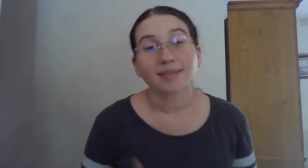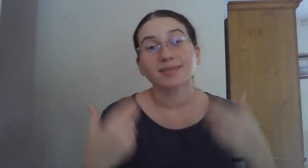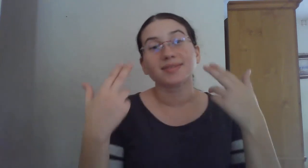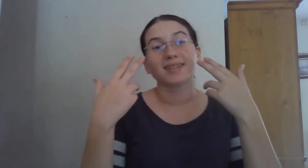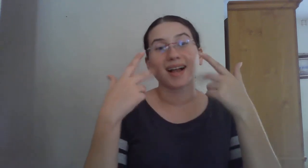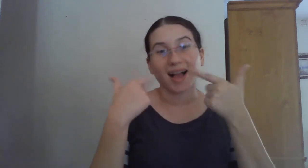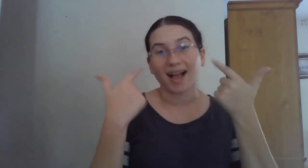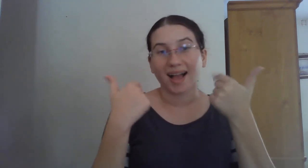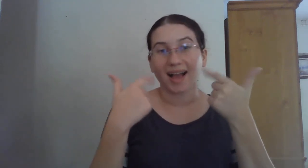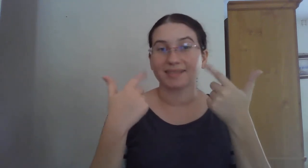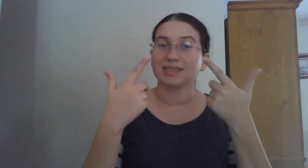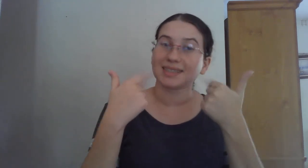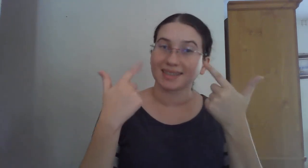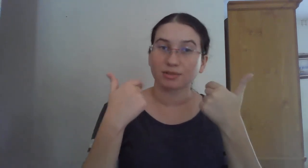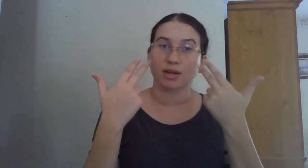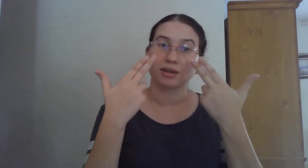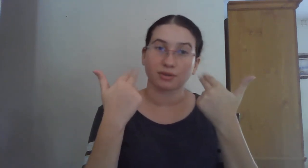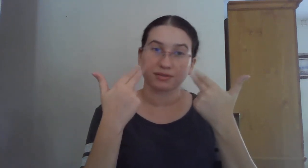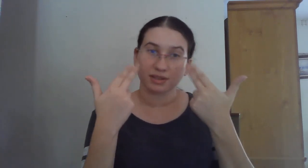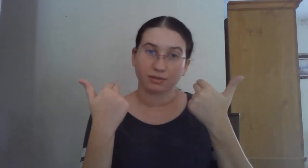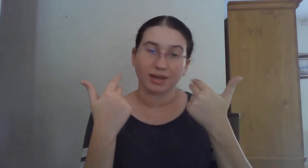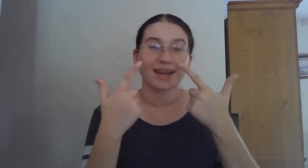Laugh. I've seen it this way or even this way.